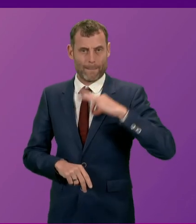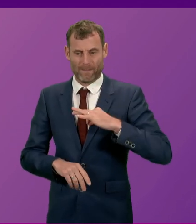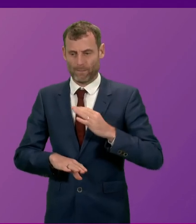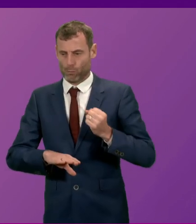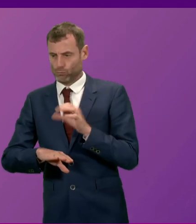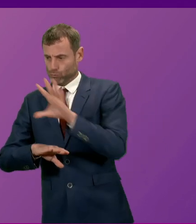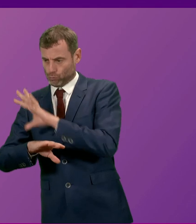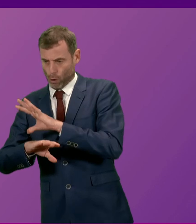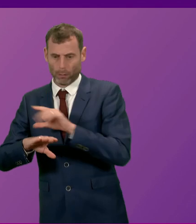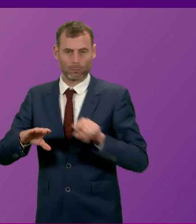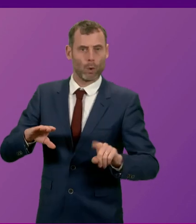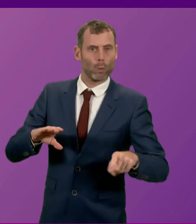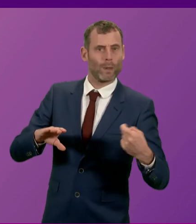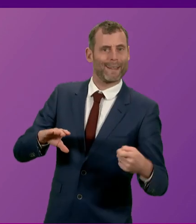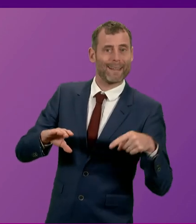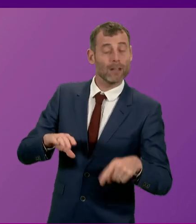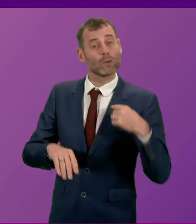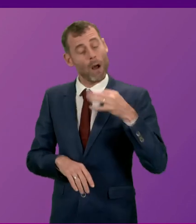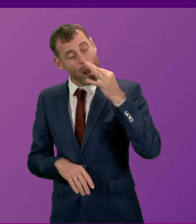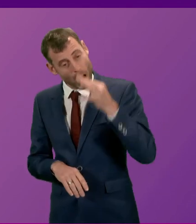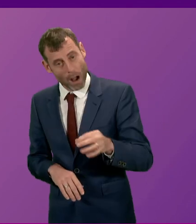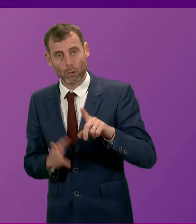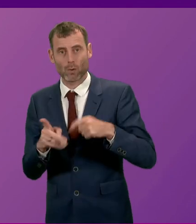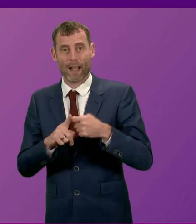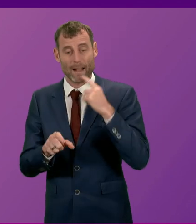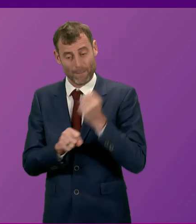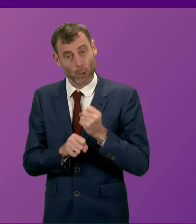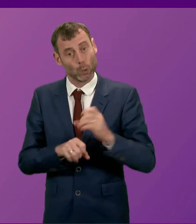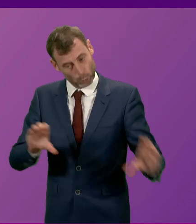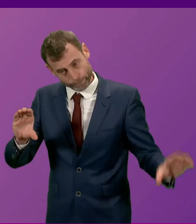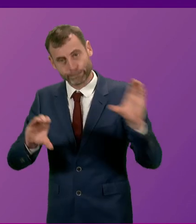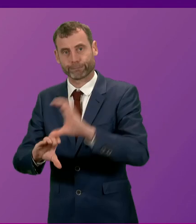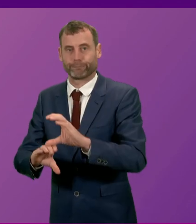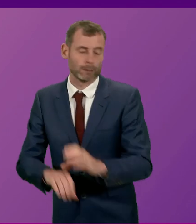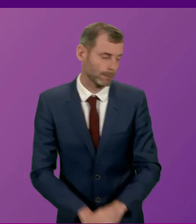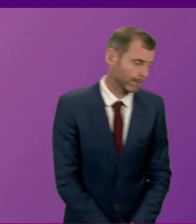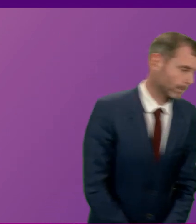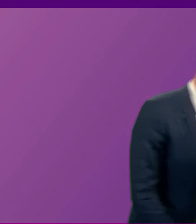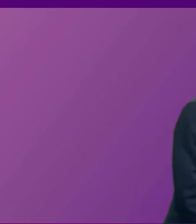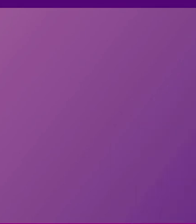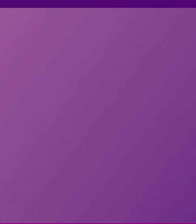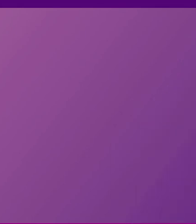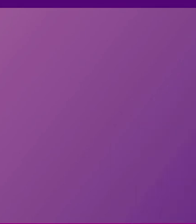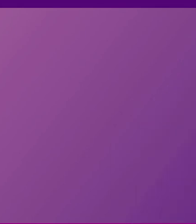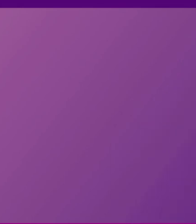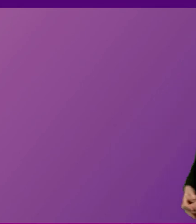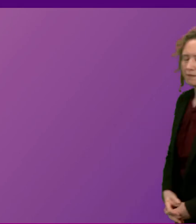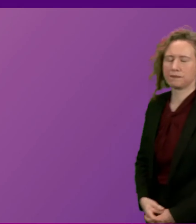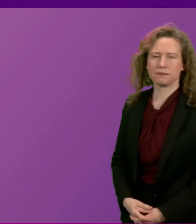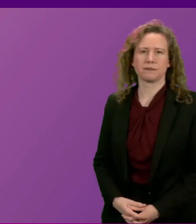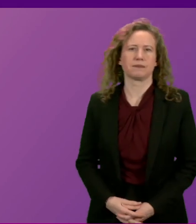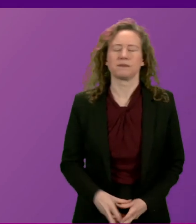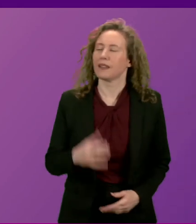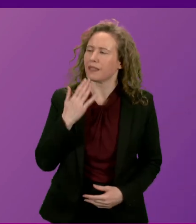Government Ministers to reaffirm their commitment as soon as possible. Christine Graham. I thank the First Minister for his answer, and I